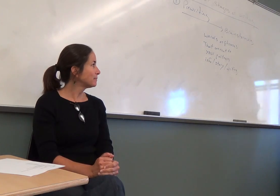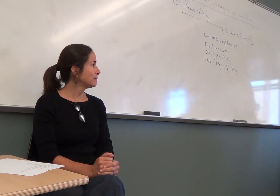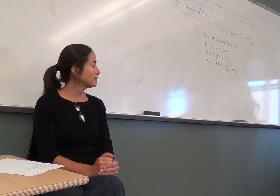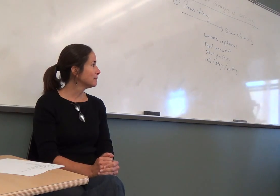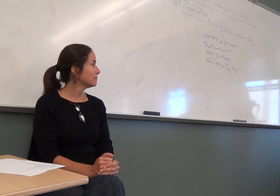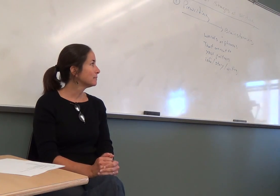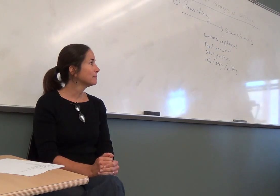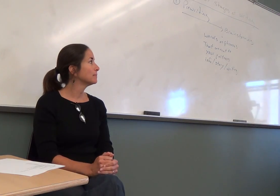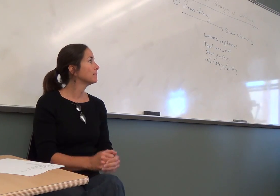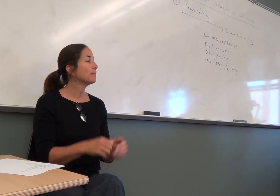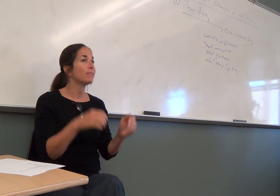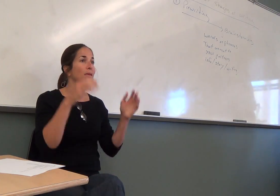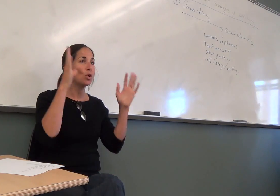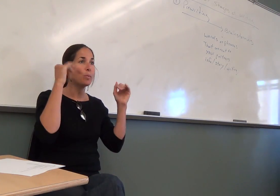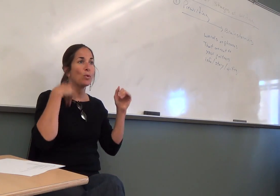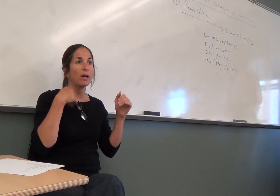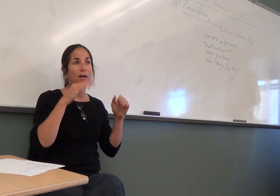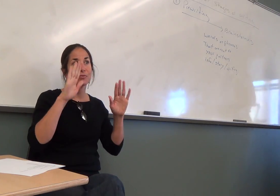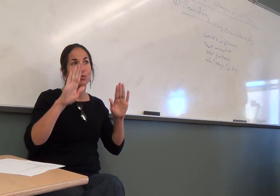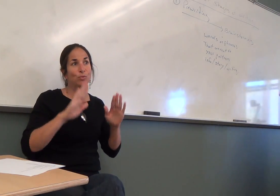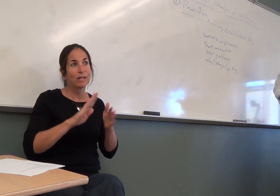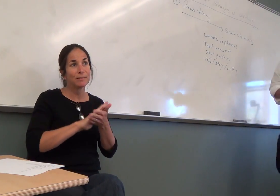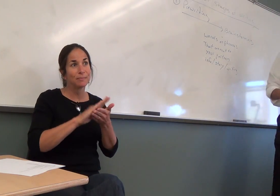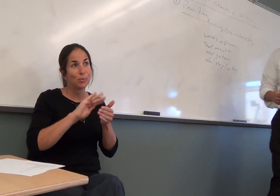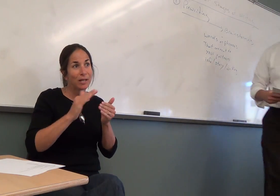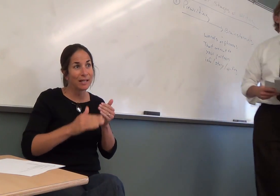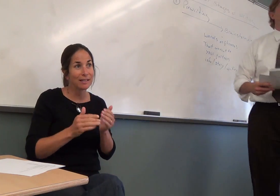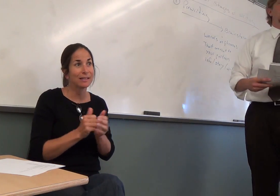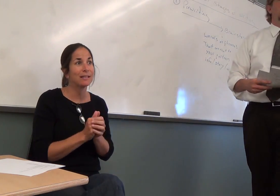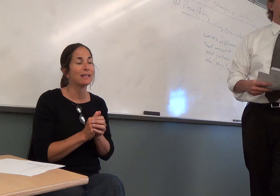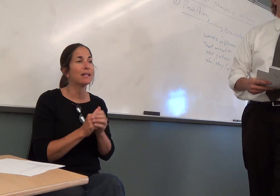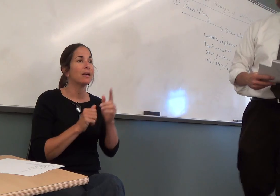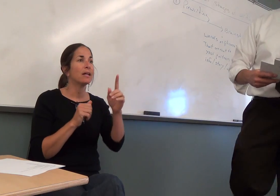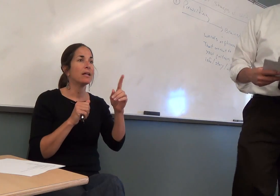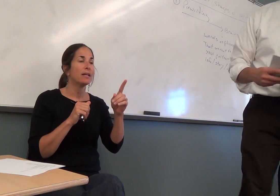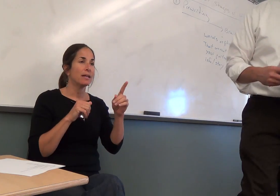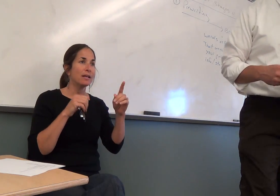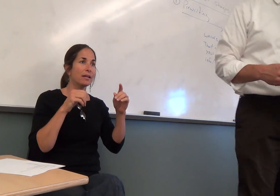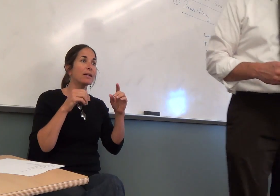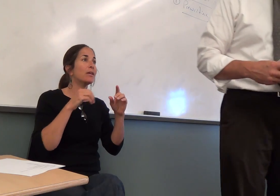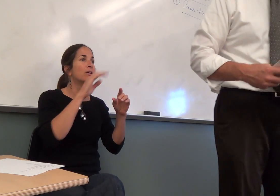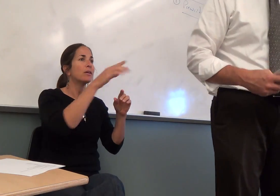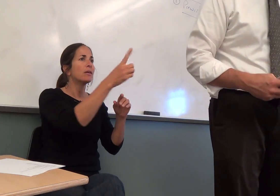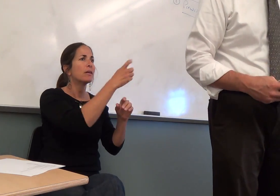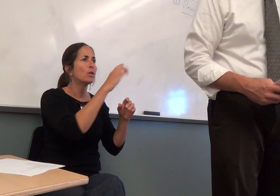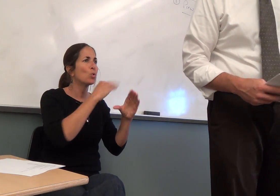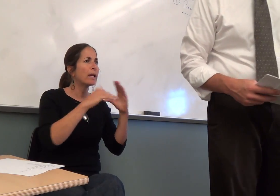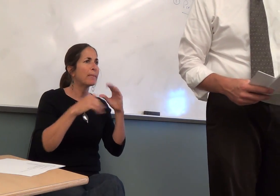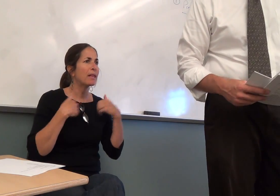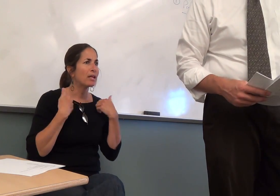And guys, I hope you have a really nice weekend. And your email address? And I'm going to write my email address on the board.